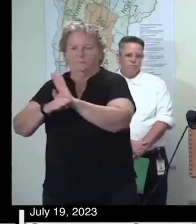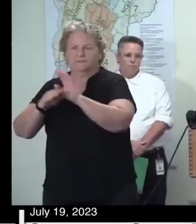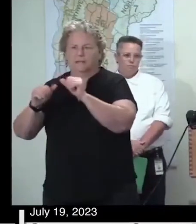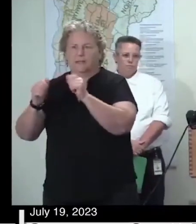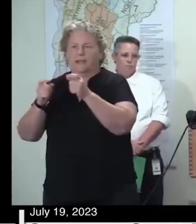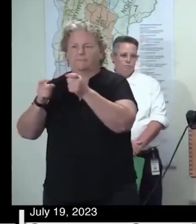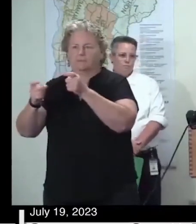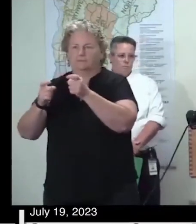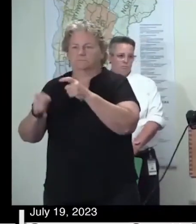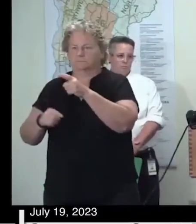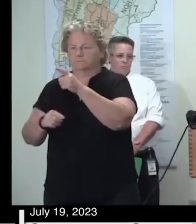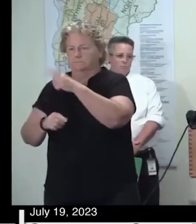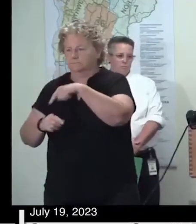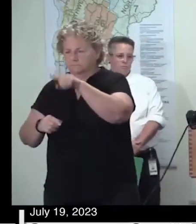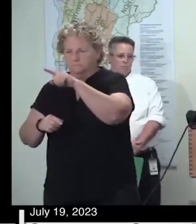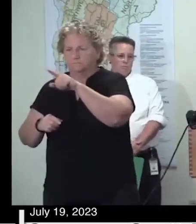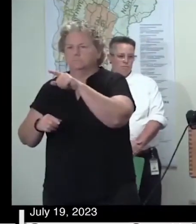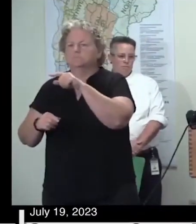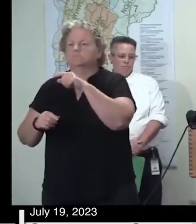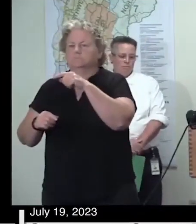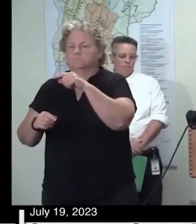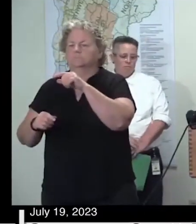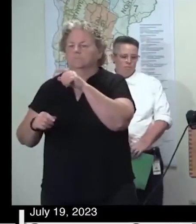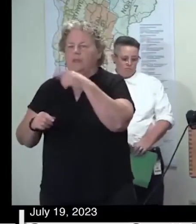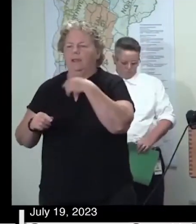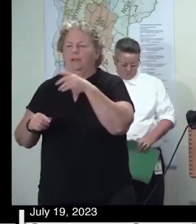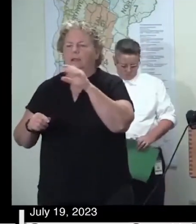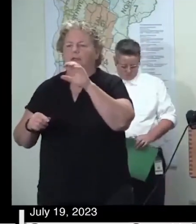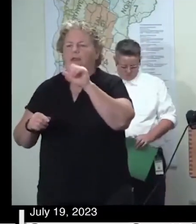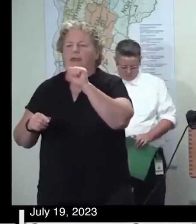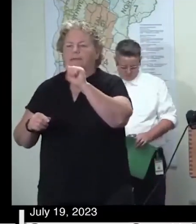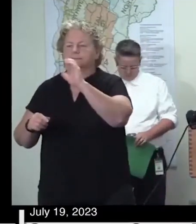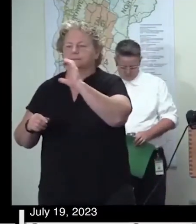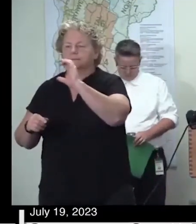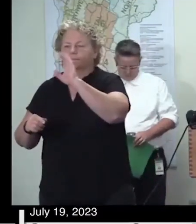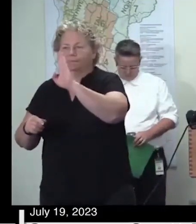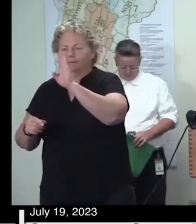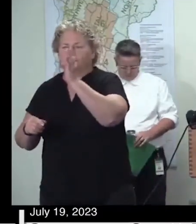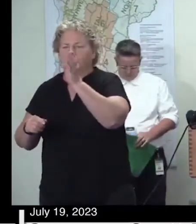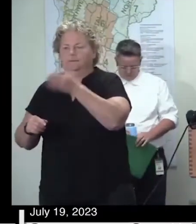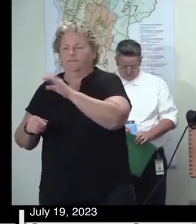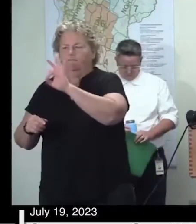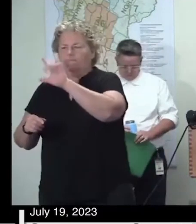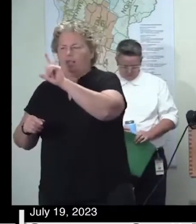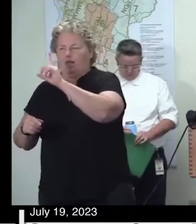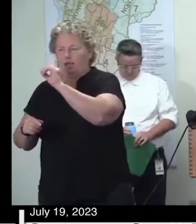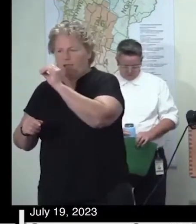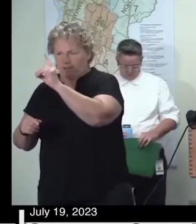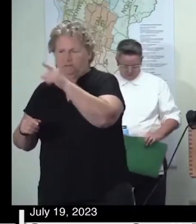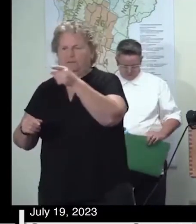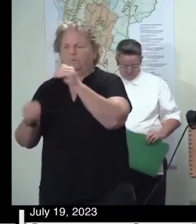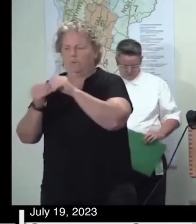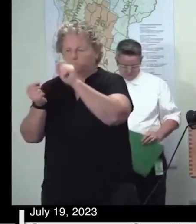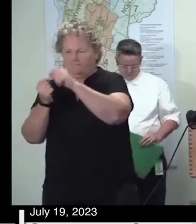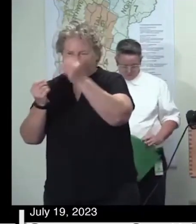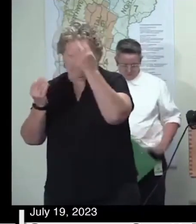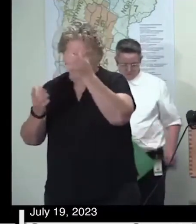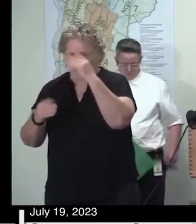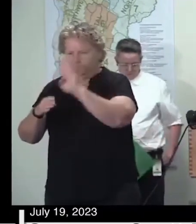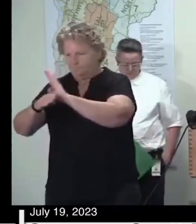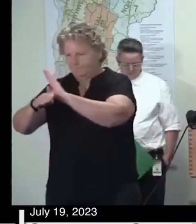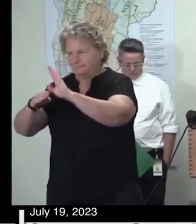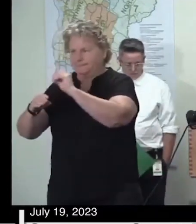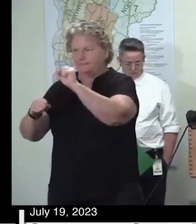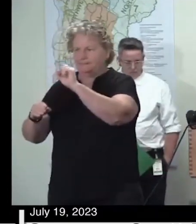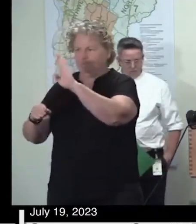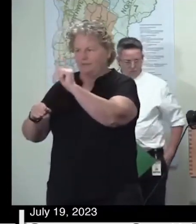accd.vermont.gov/flood. We also know more help will be needed, and we have a